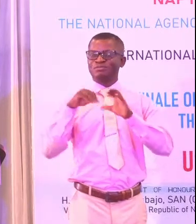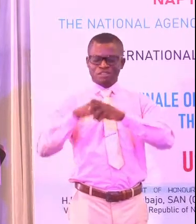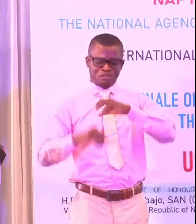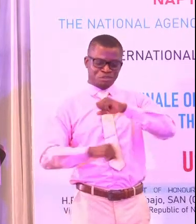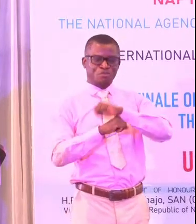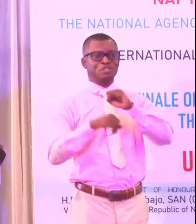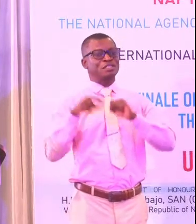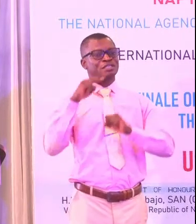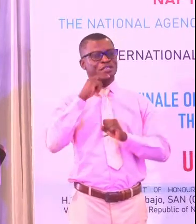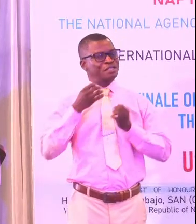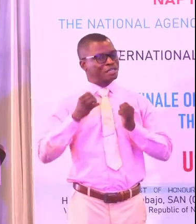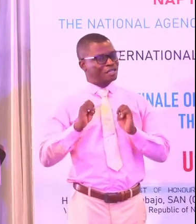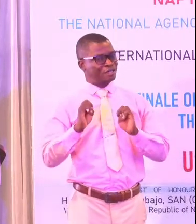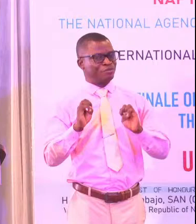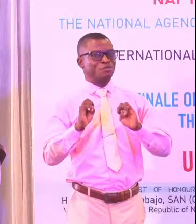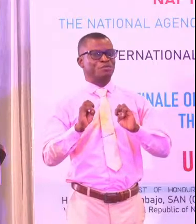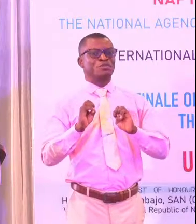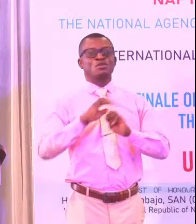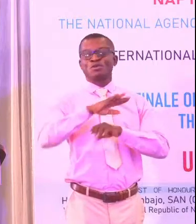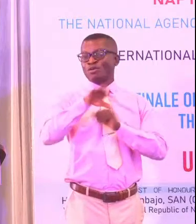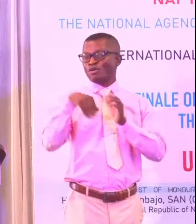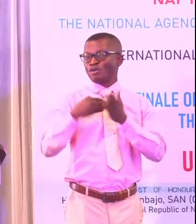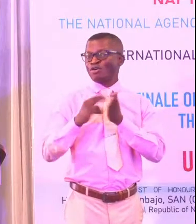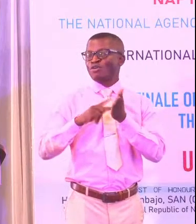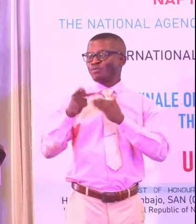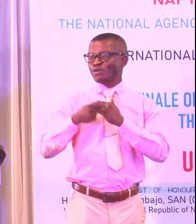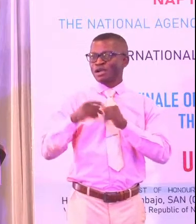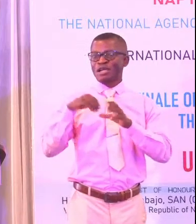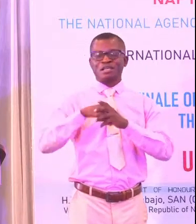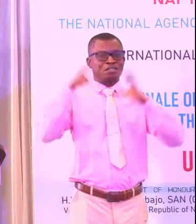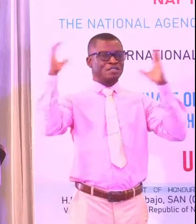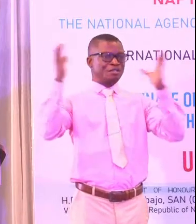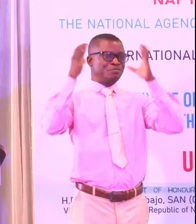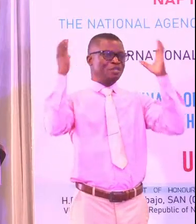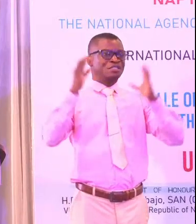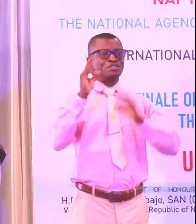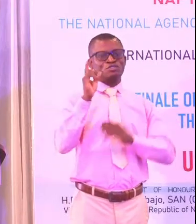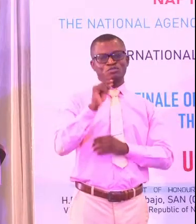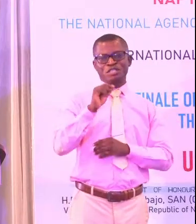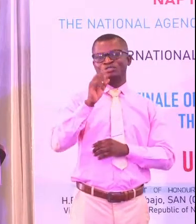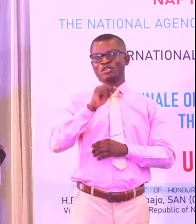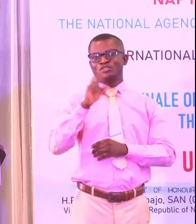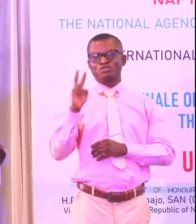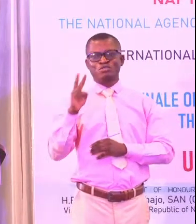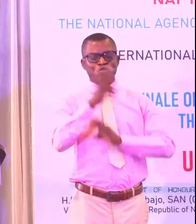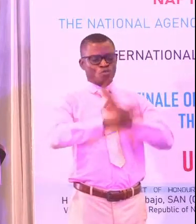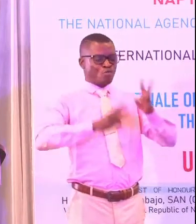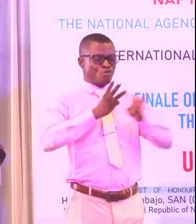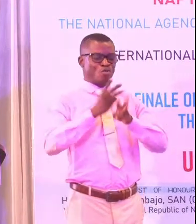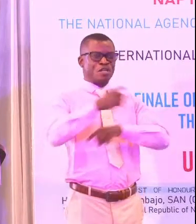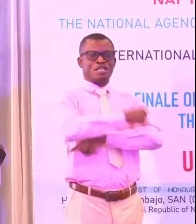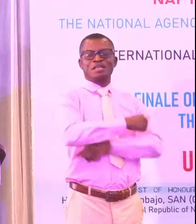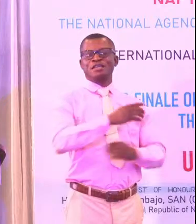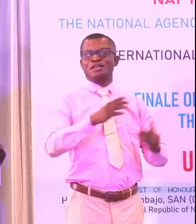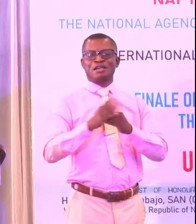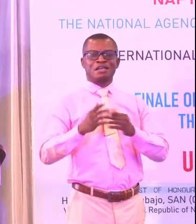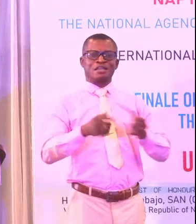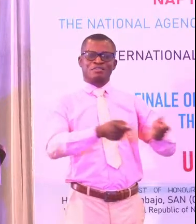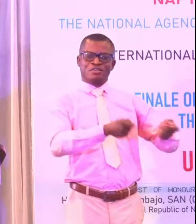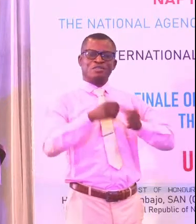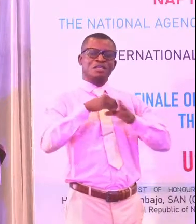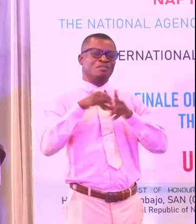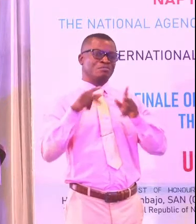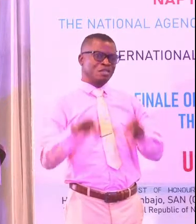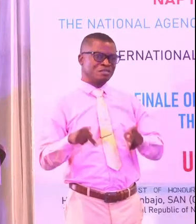Nigerians' efforts. All events in commemoration of the 2022 World Day Against Trafficking in Persons are